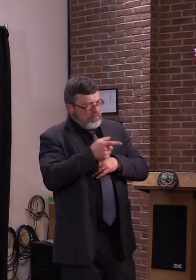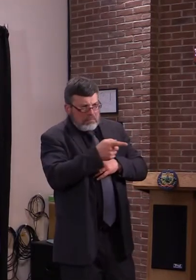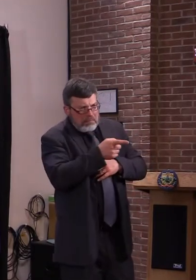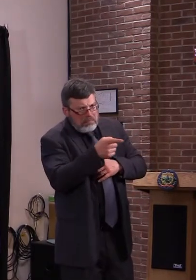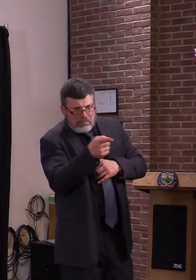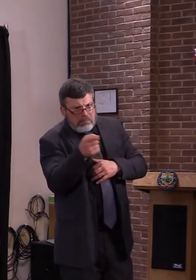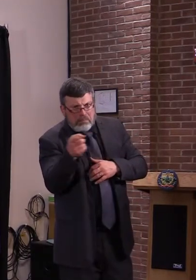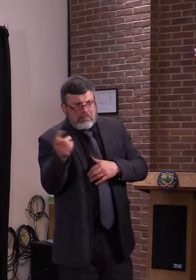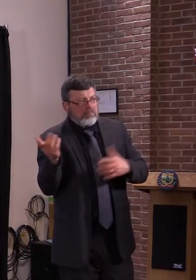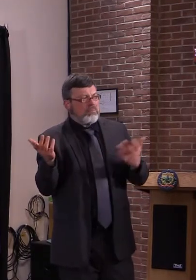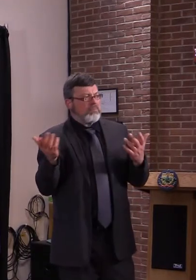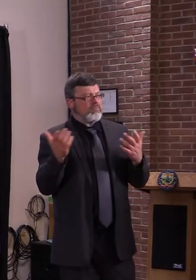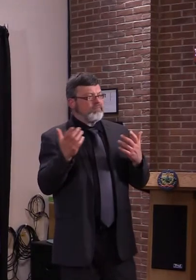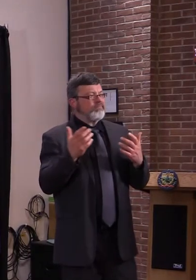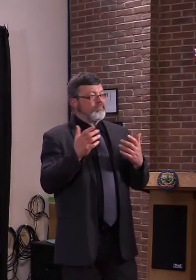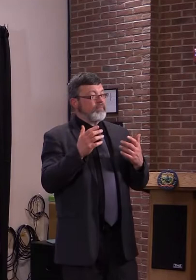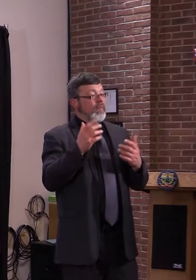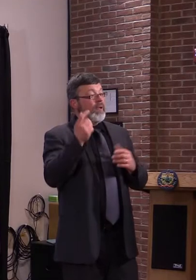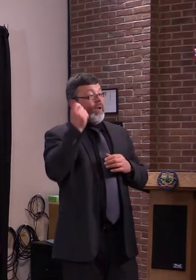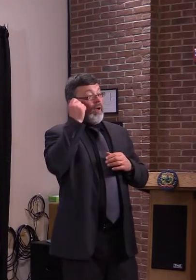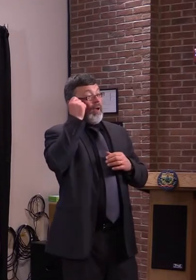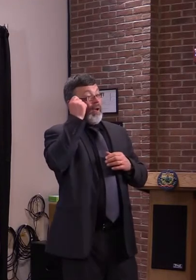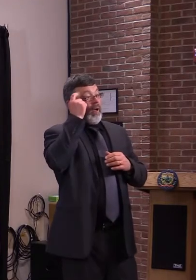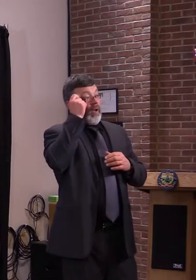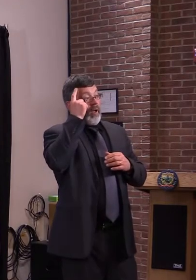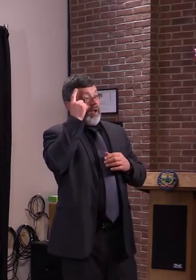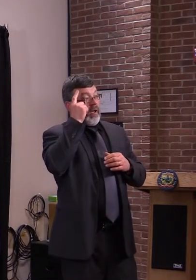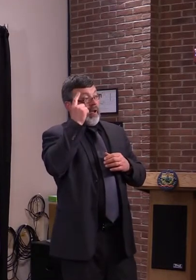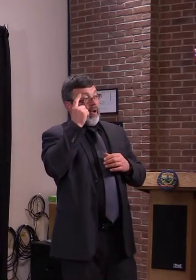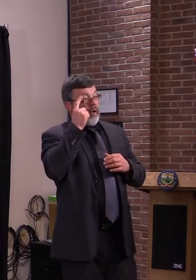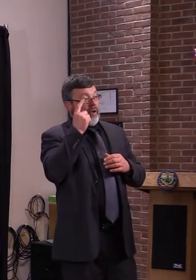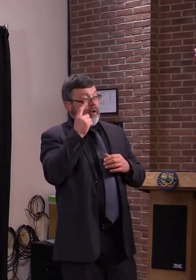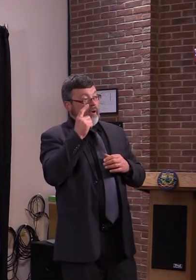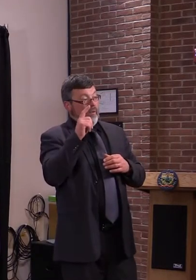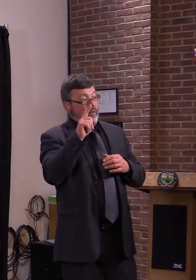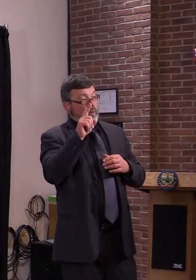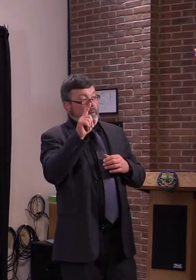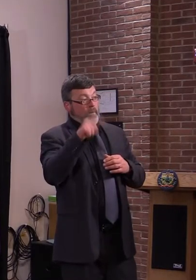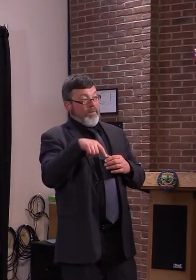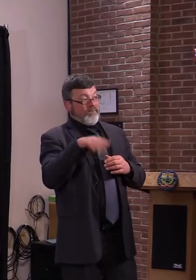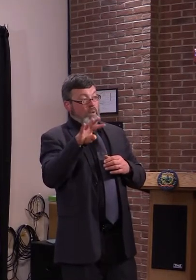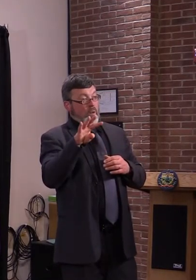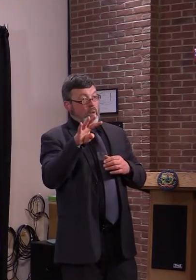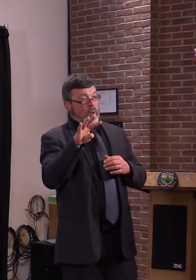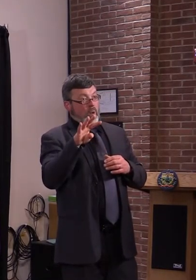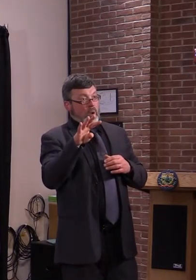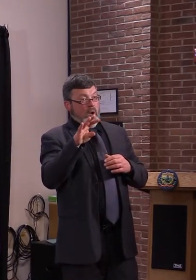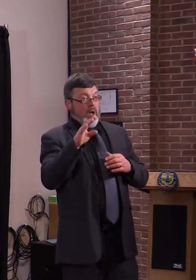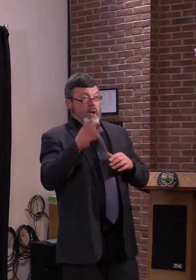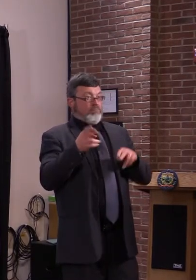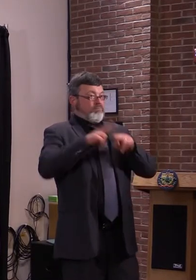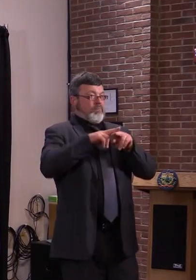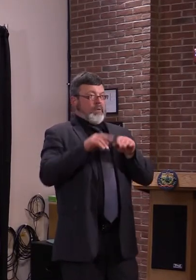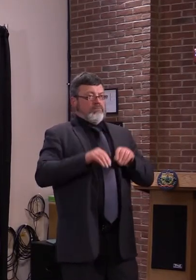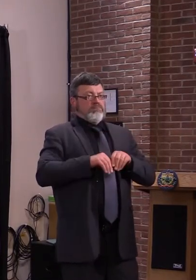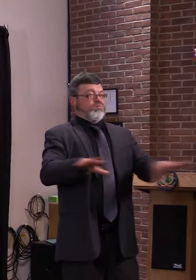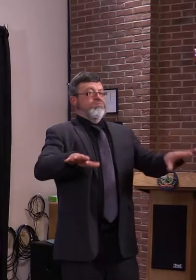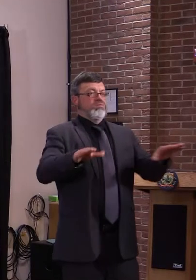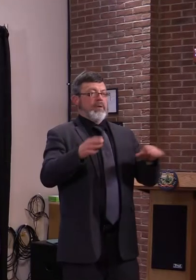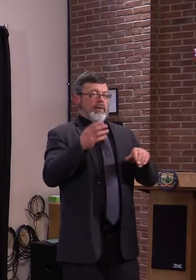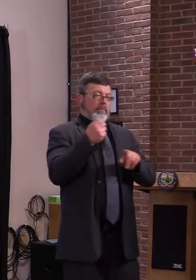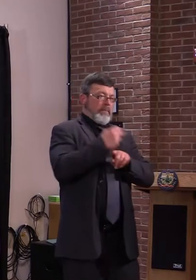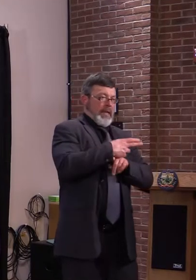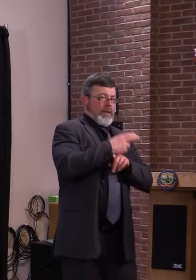to be a little more transmissible, perhaps 1.4 times more transmissible than the traditional Omicron.